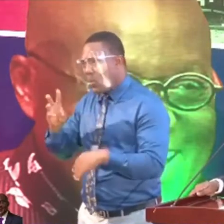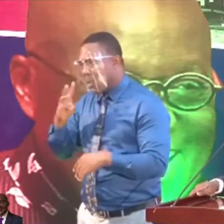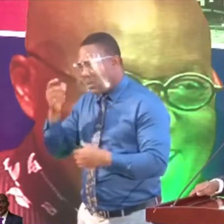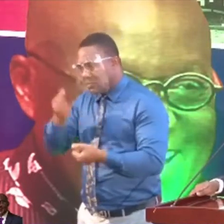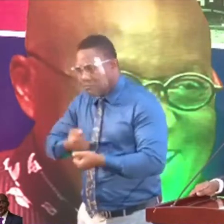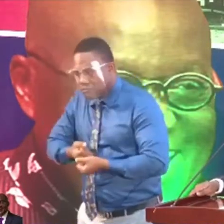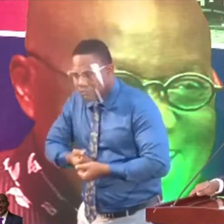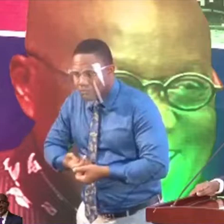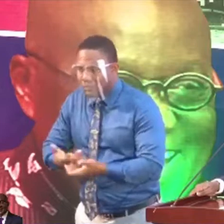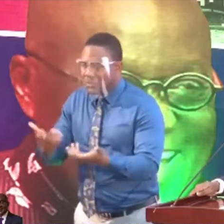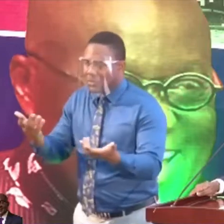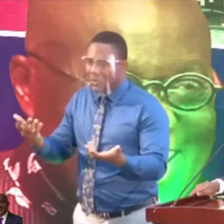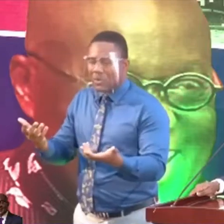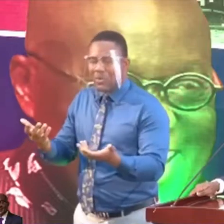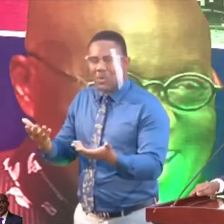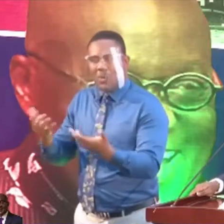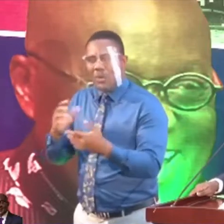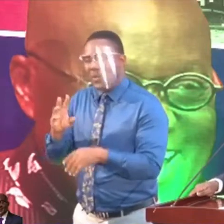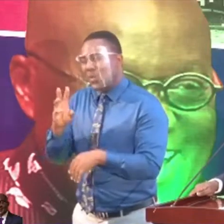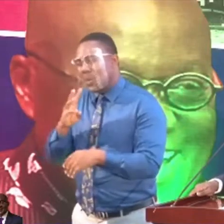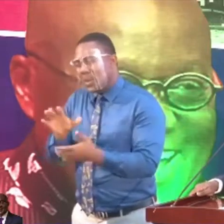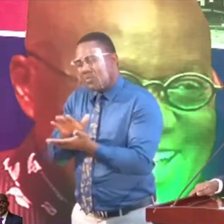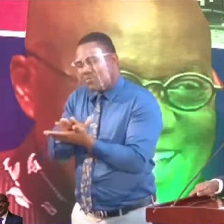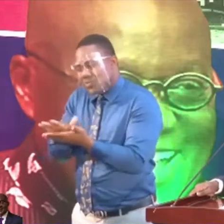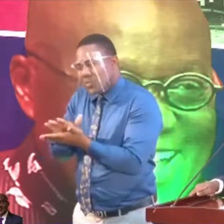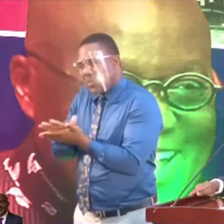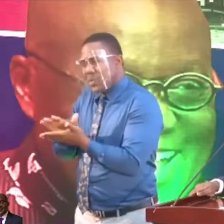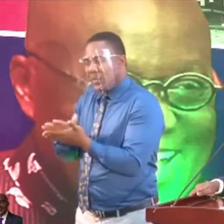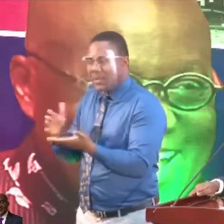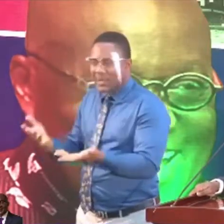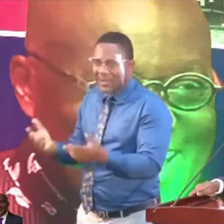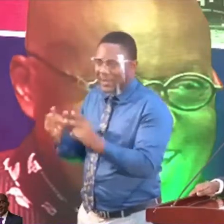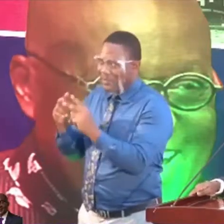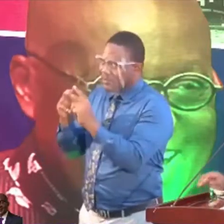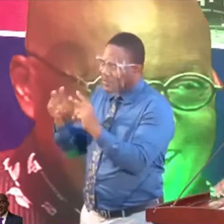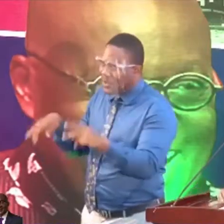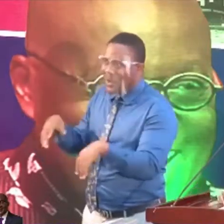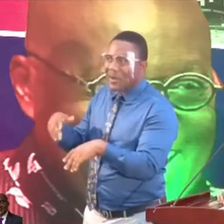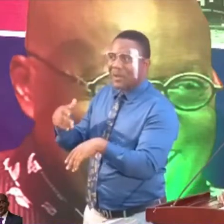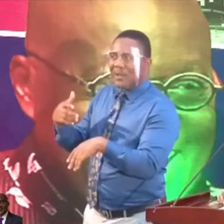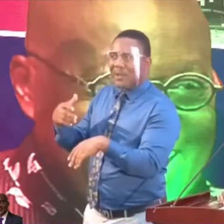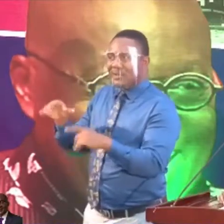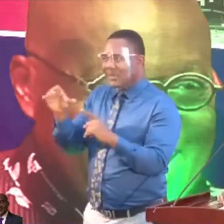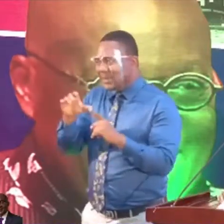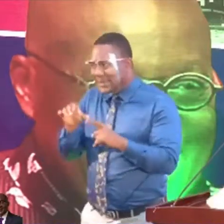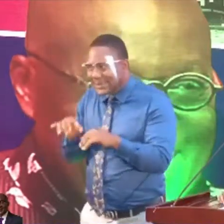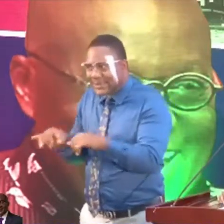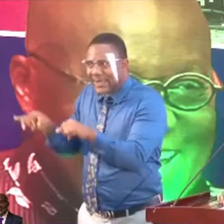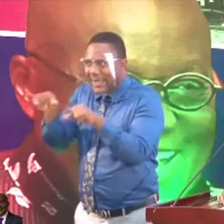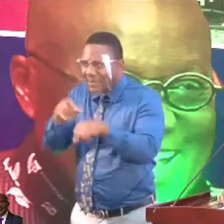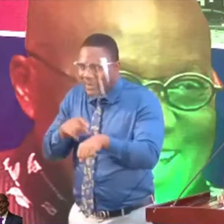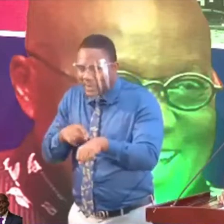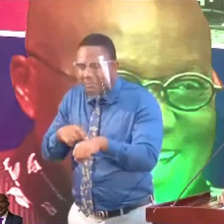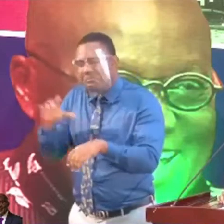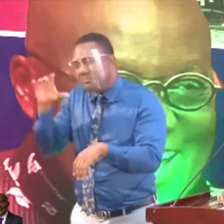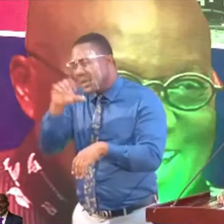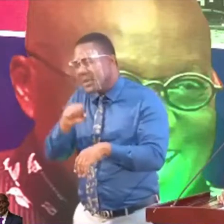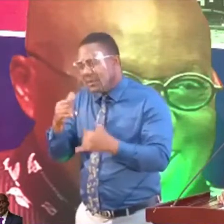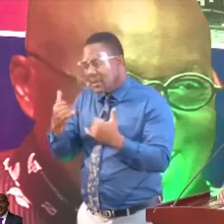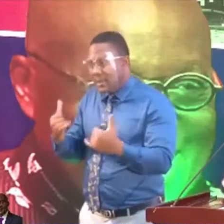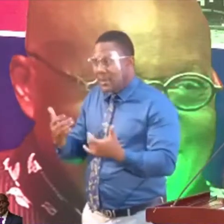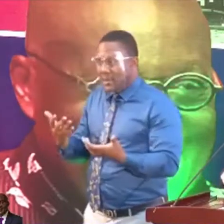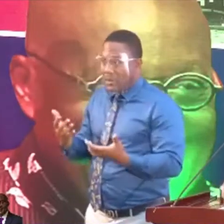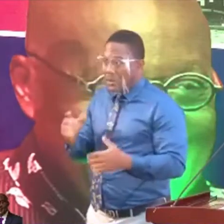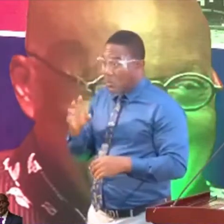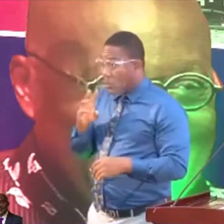adequate, safe, and affordable water in rural and urban communities. That's what it's meant to do. It is estimated that the current